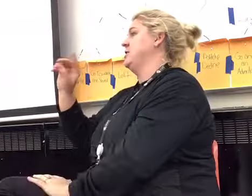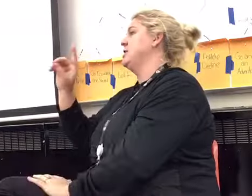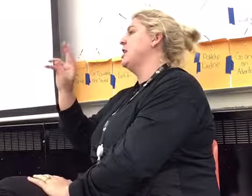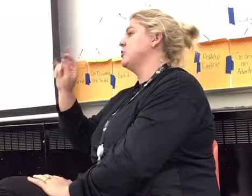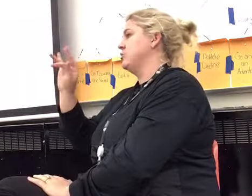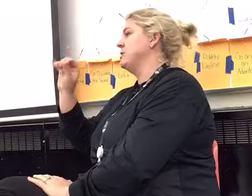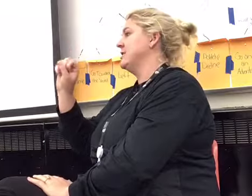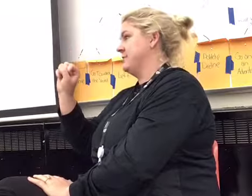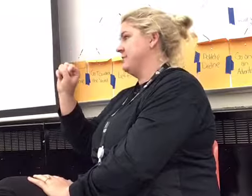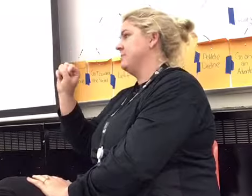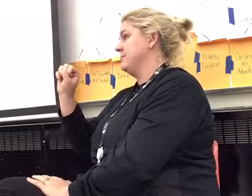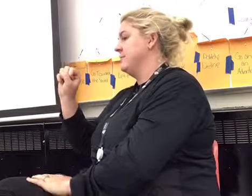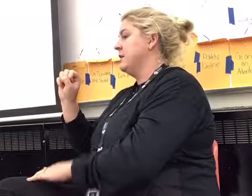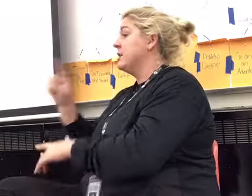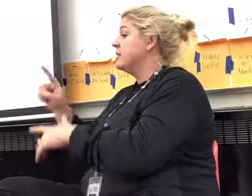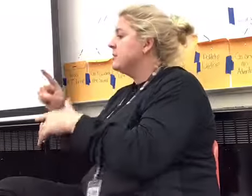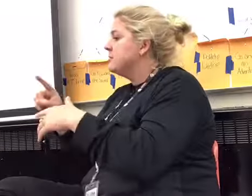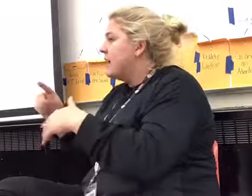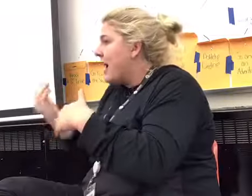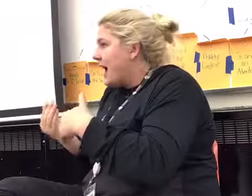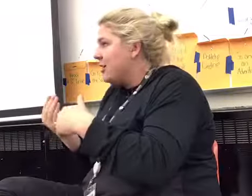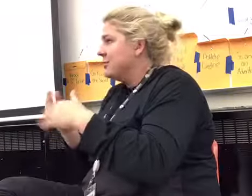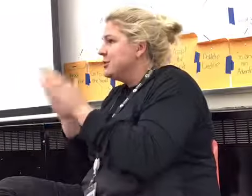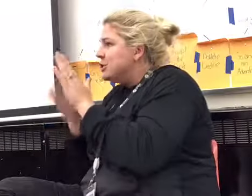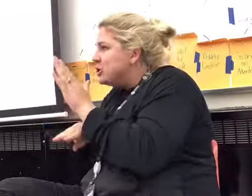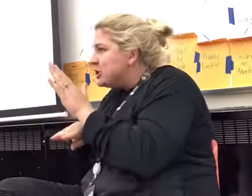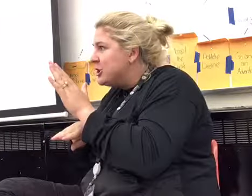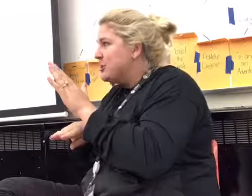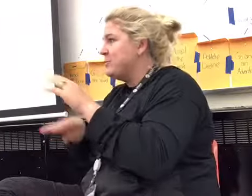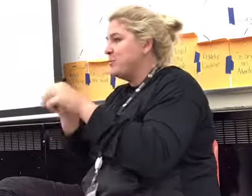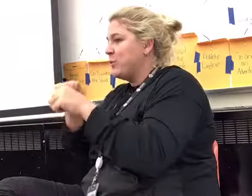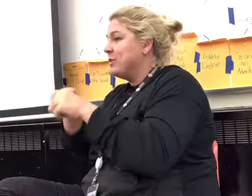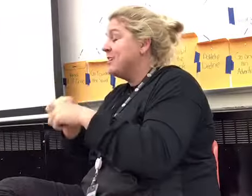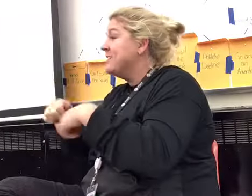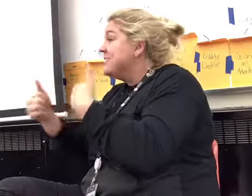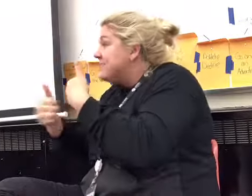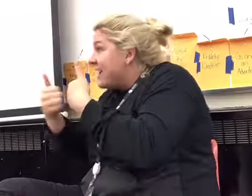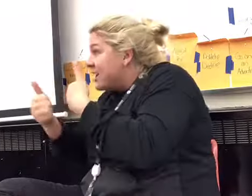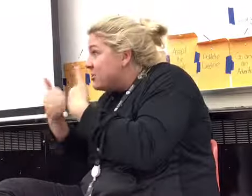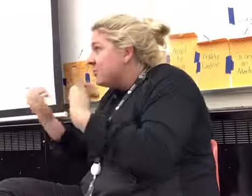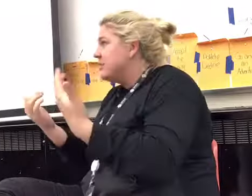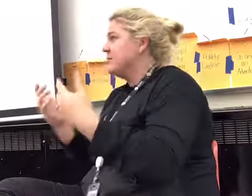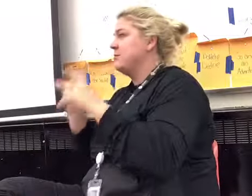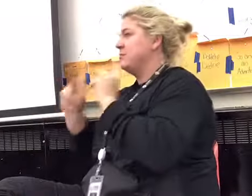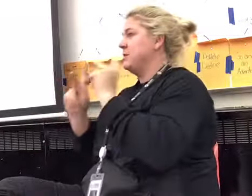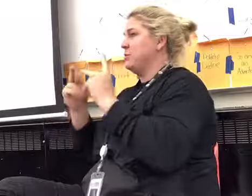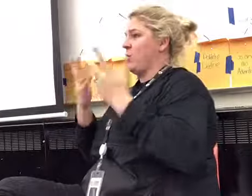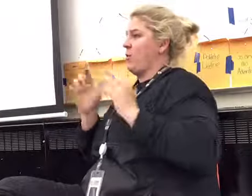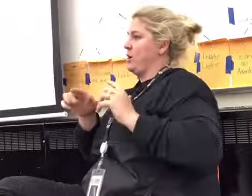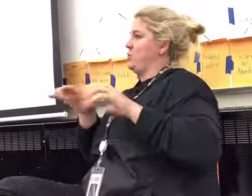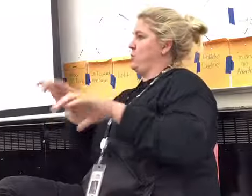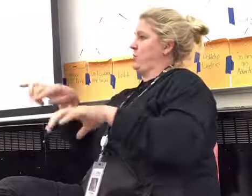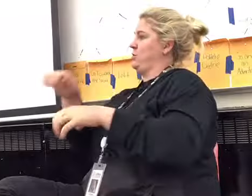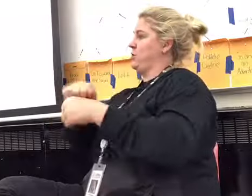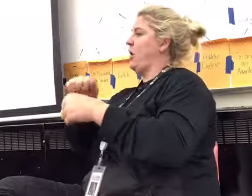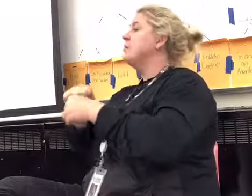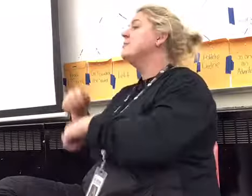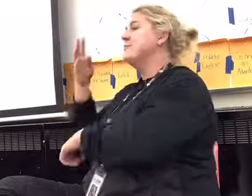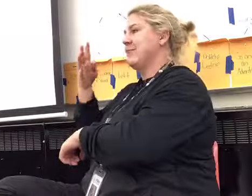ones willing to hire cheap labor. It's dangerous. People don't want to actually have to do those jobs, so immigrants are going to take them